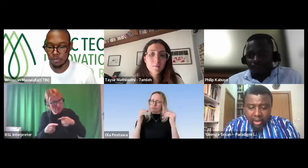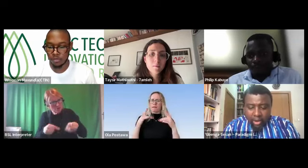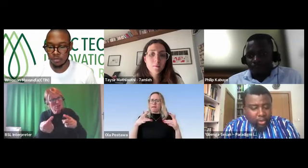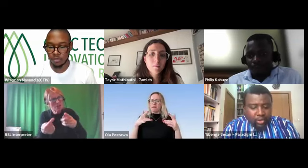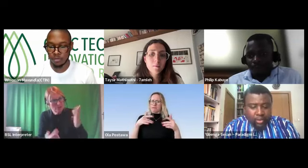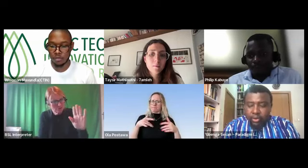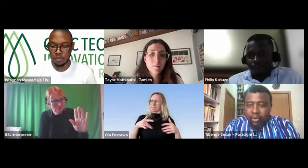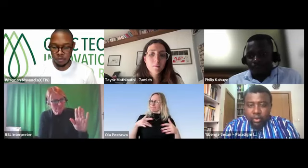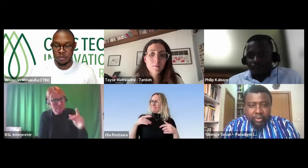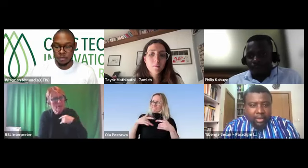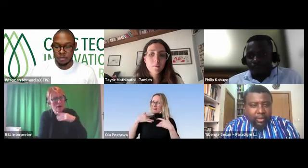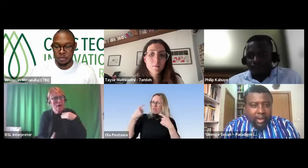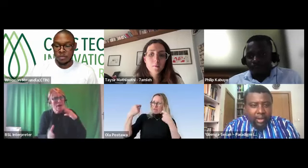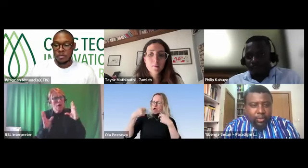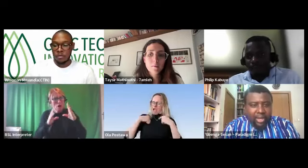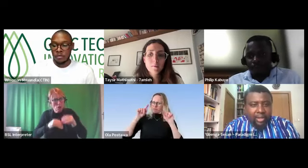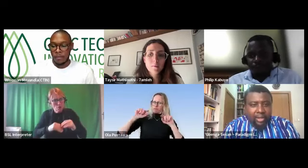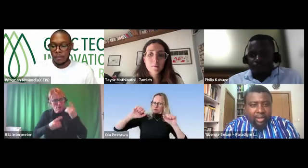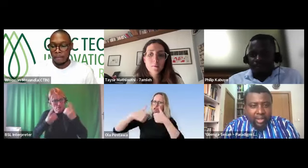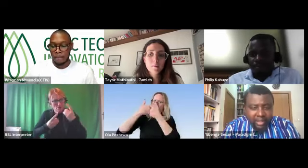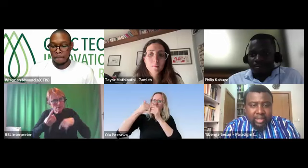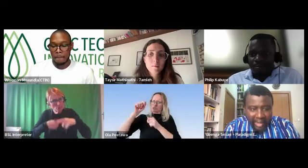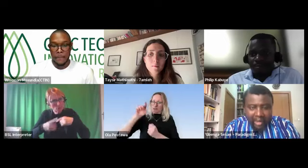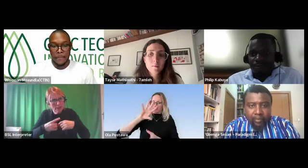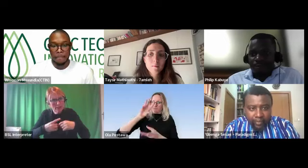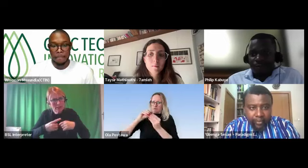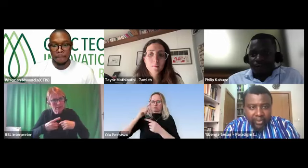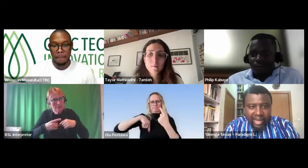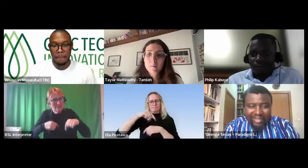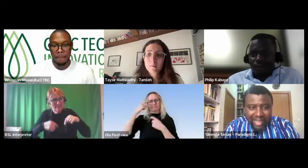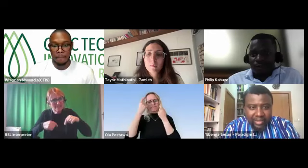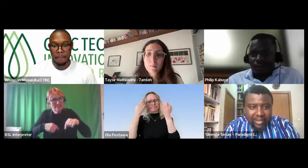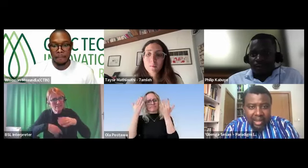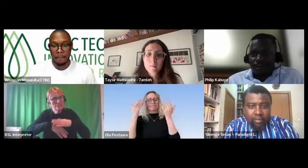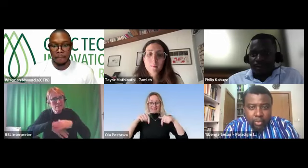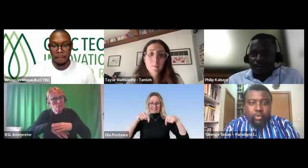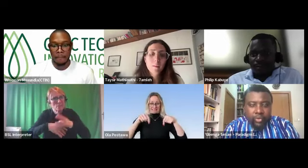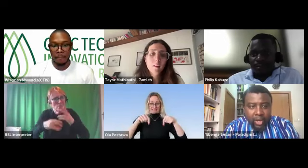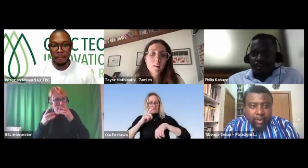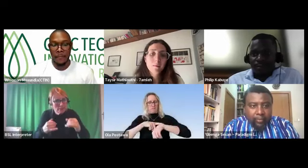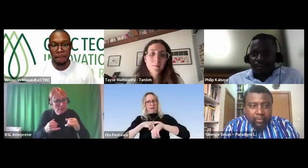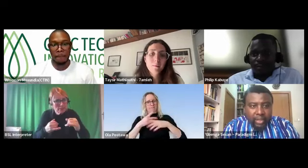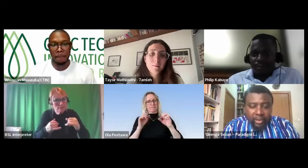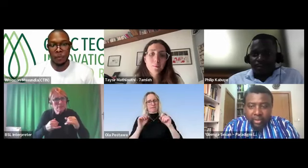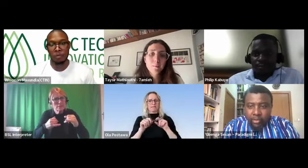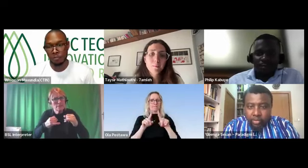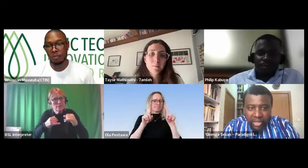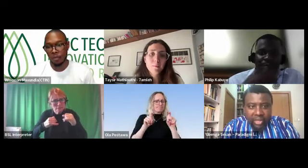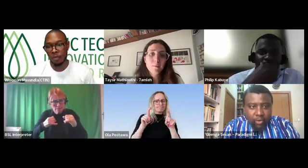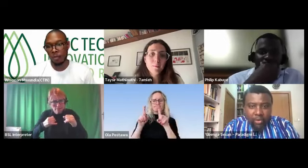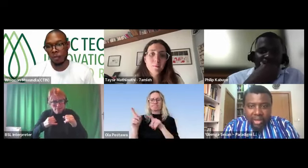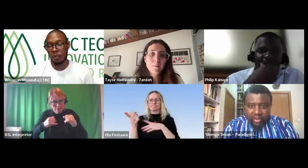my closing thought would be that this is a time that tests and proves